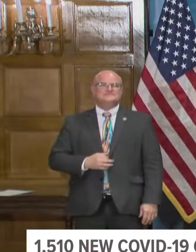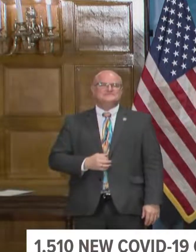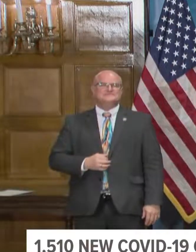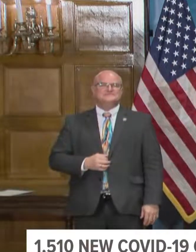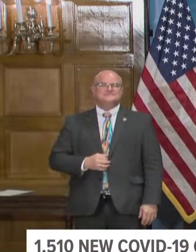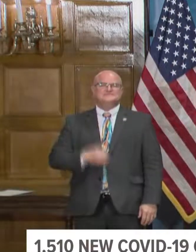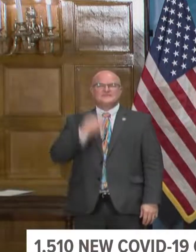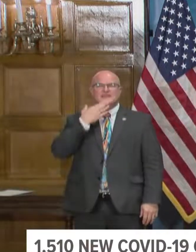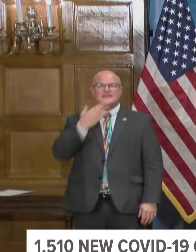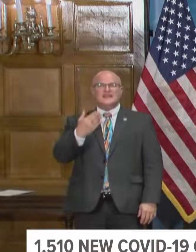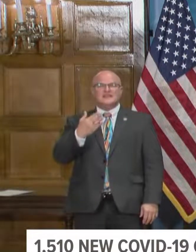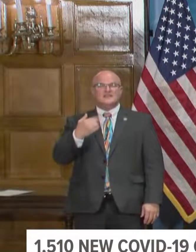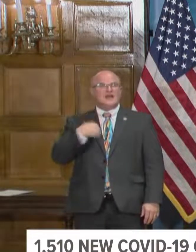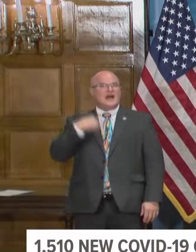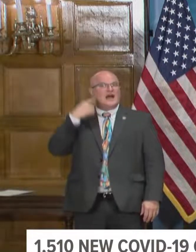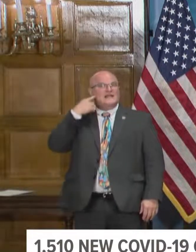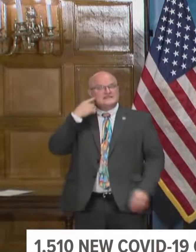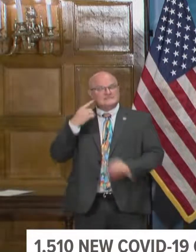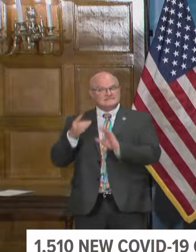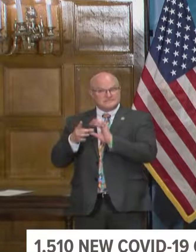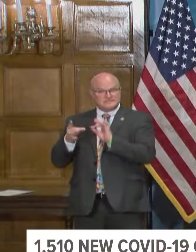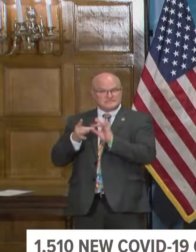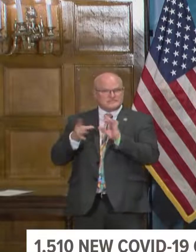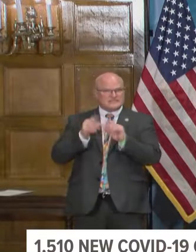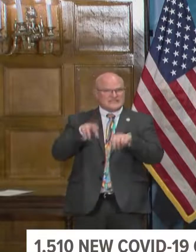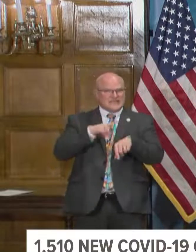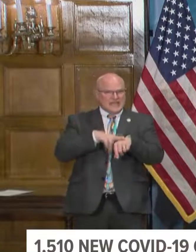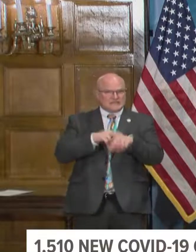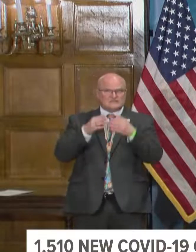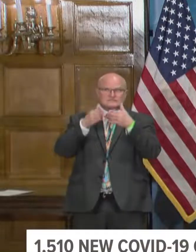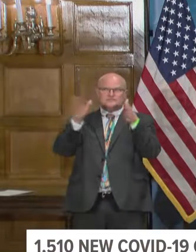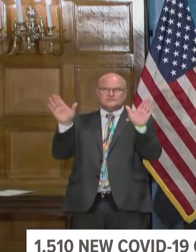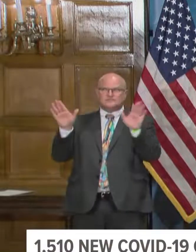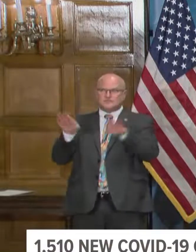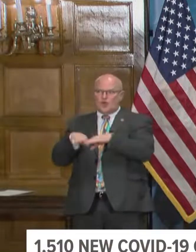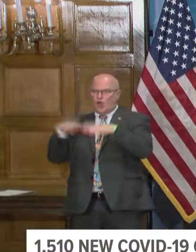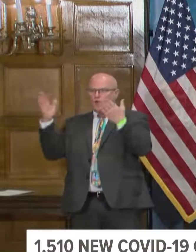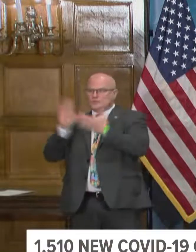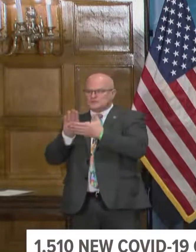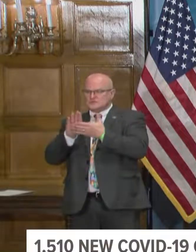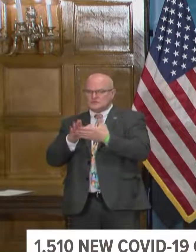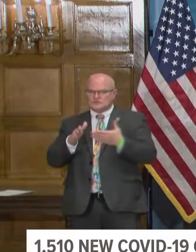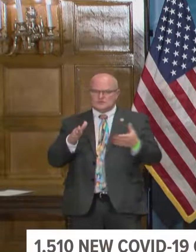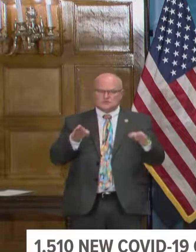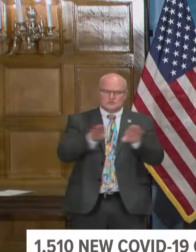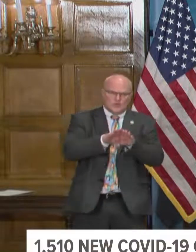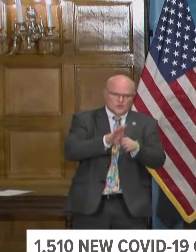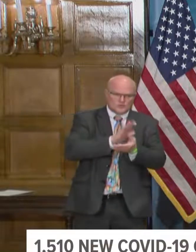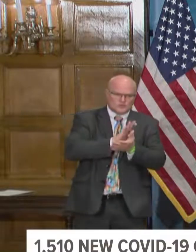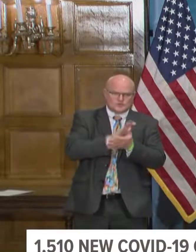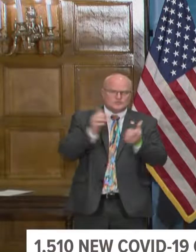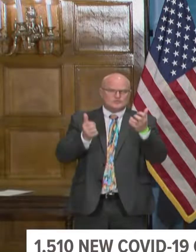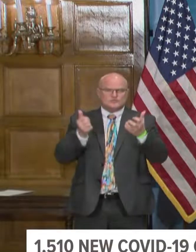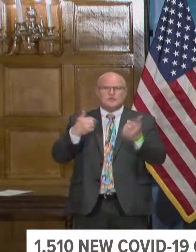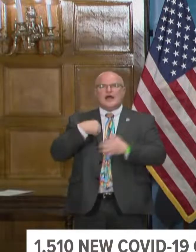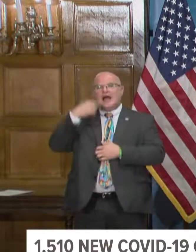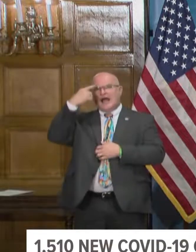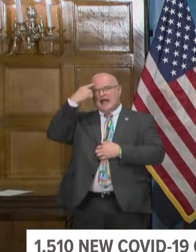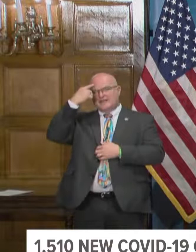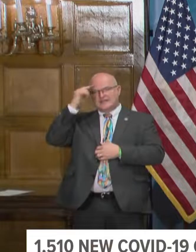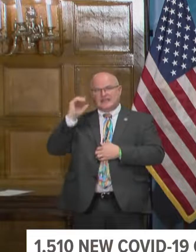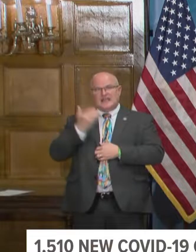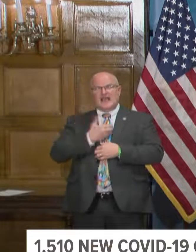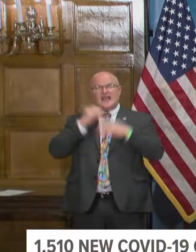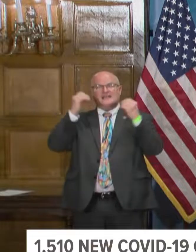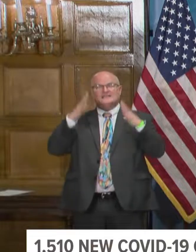Thank you. And as I listened to the debate nationally about whether to reopen schools or not, I think about what a great job our teachers